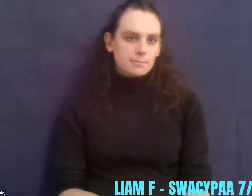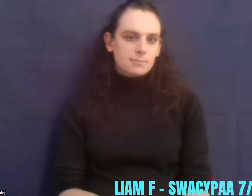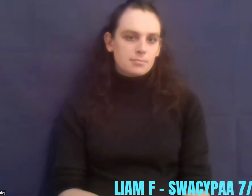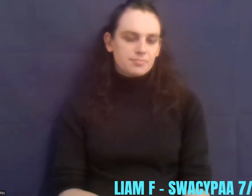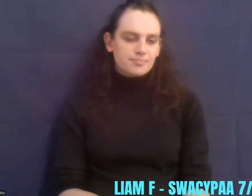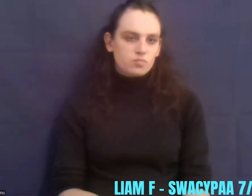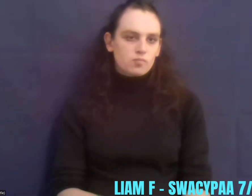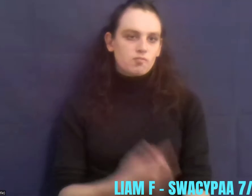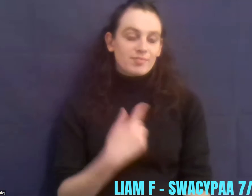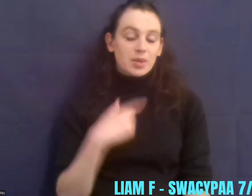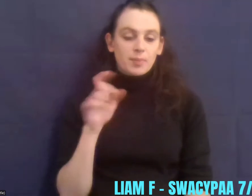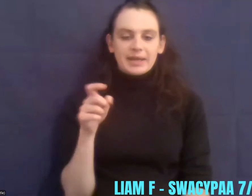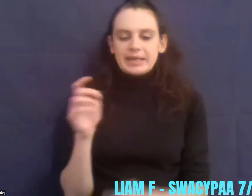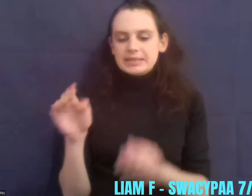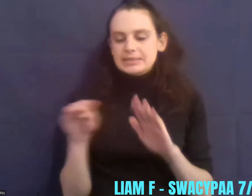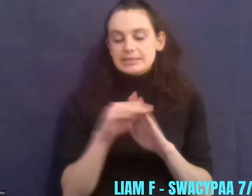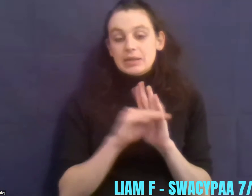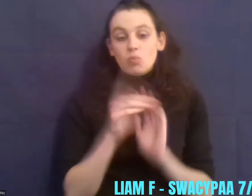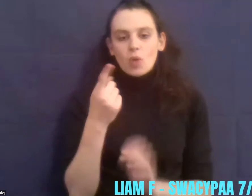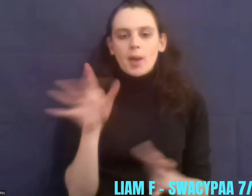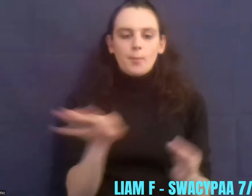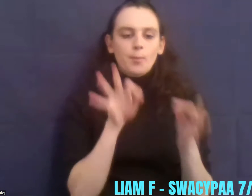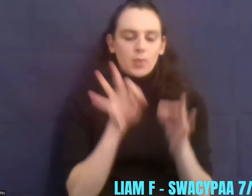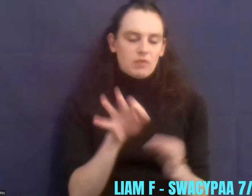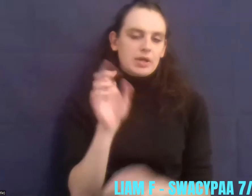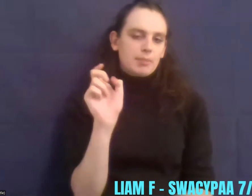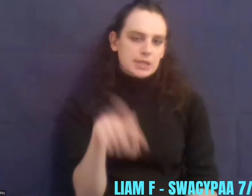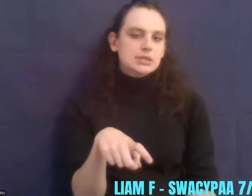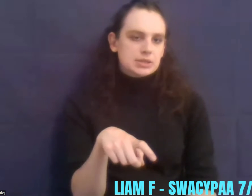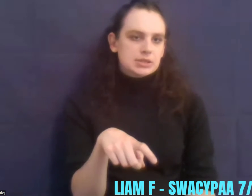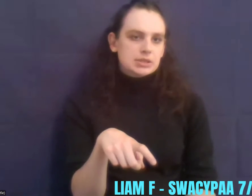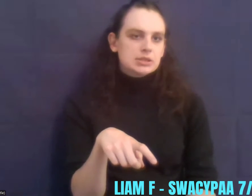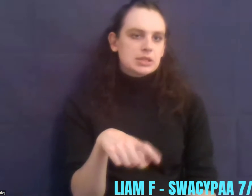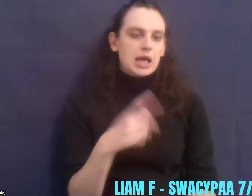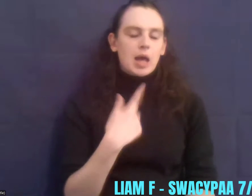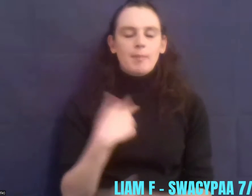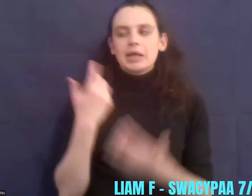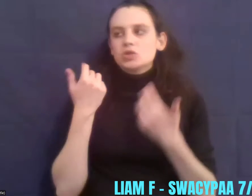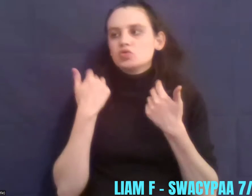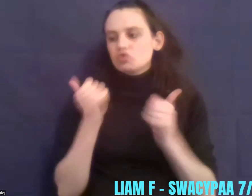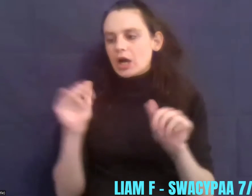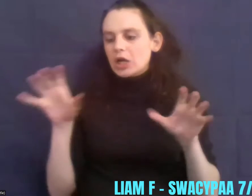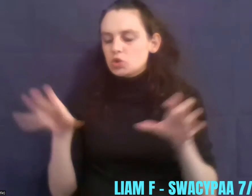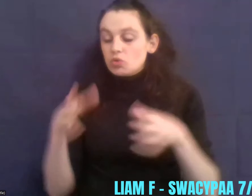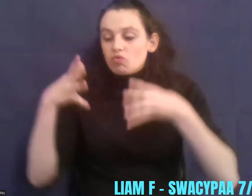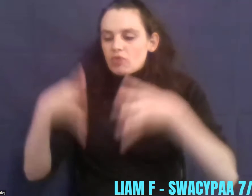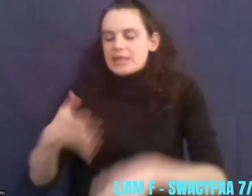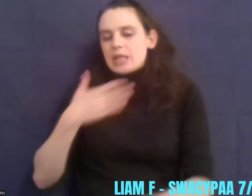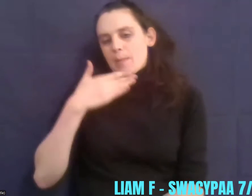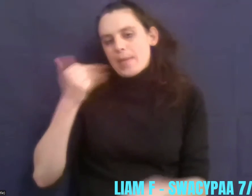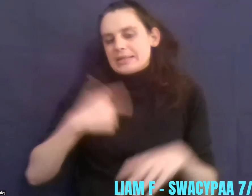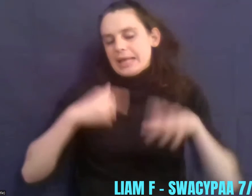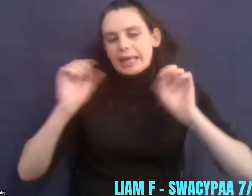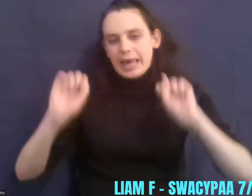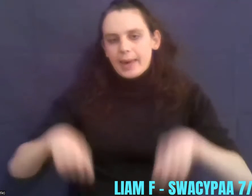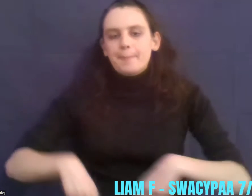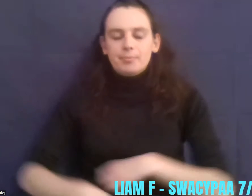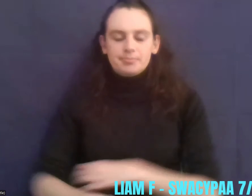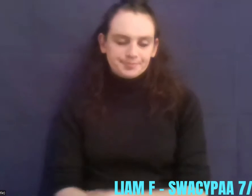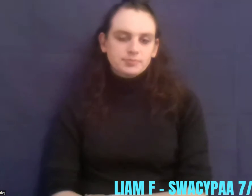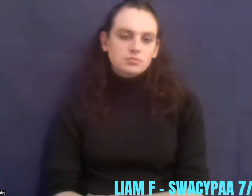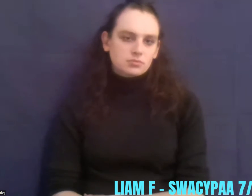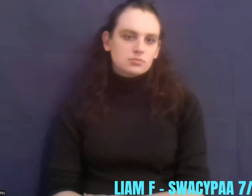have to do step one perfectly, and I have to strive to do everything else as best I can. Um,